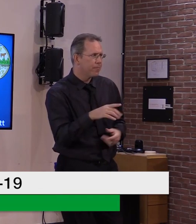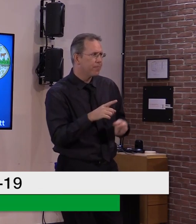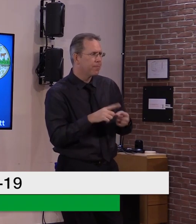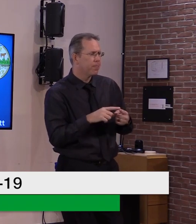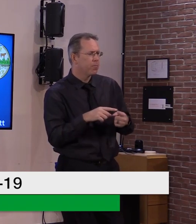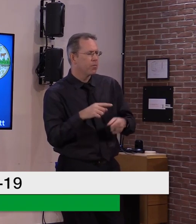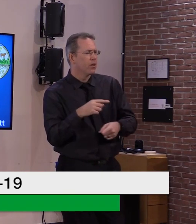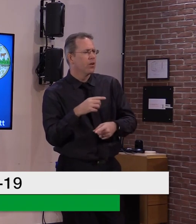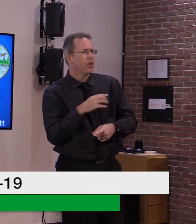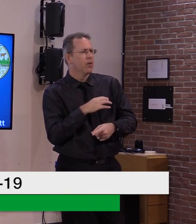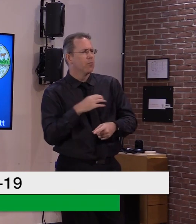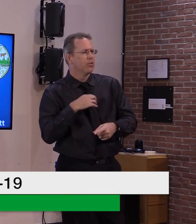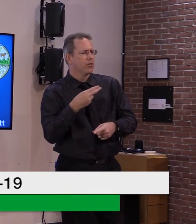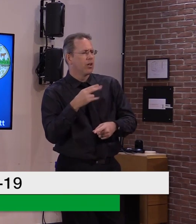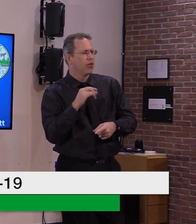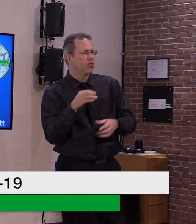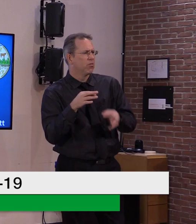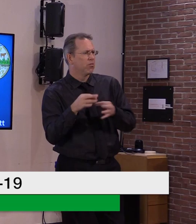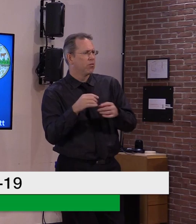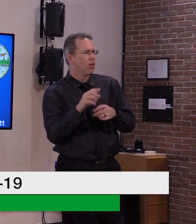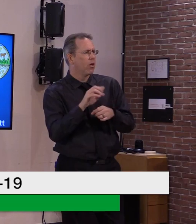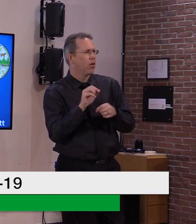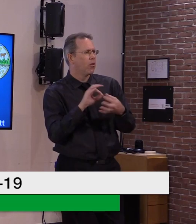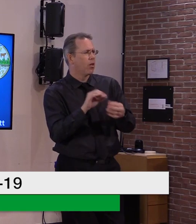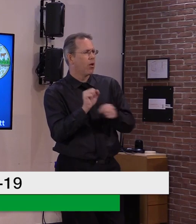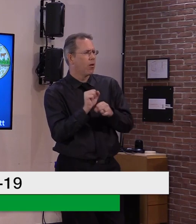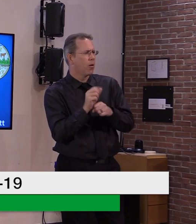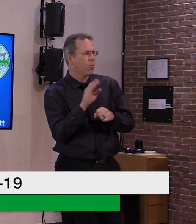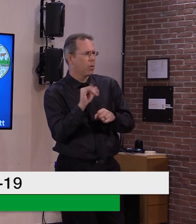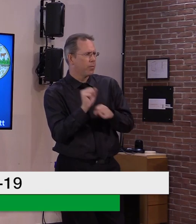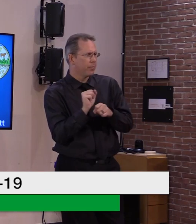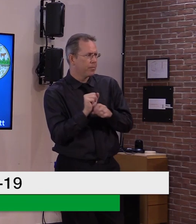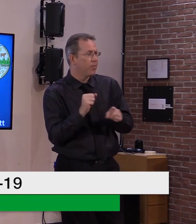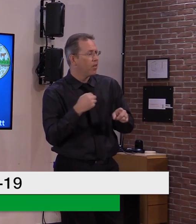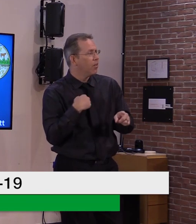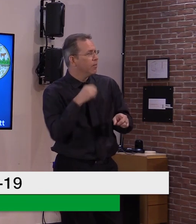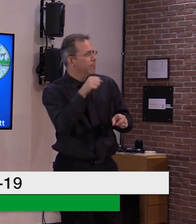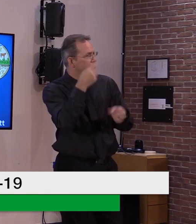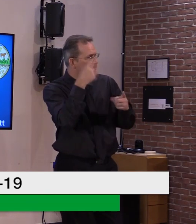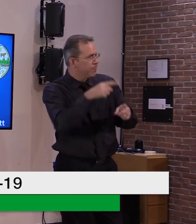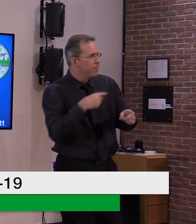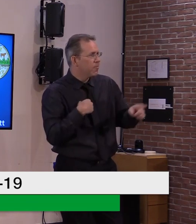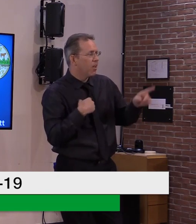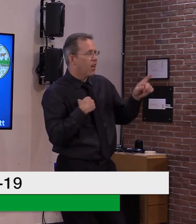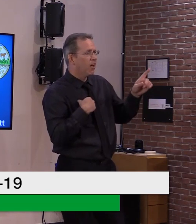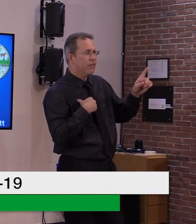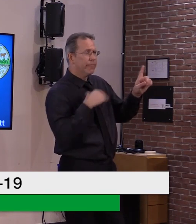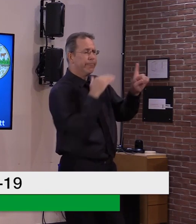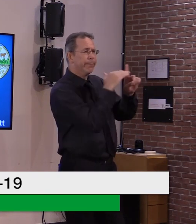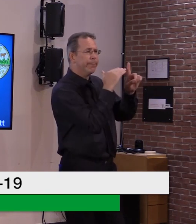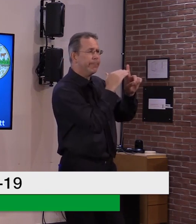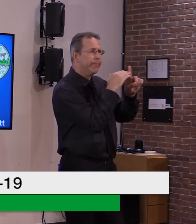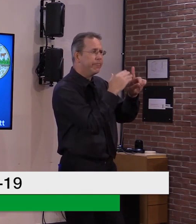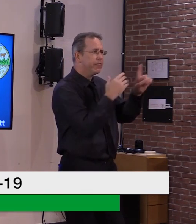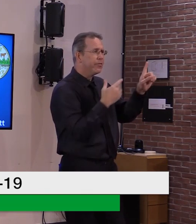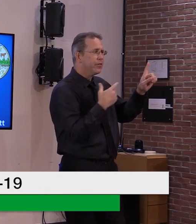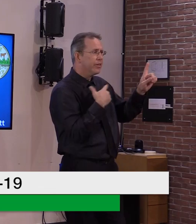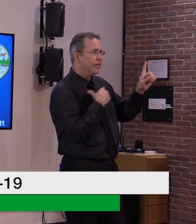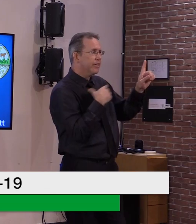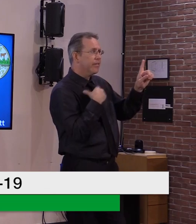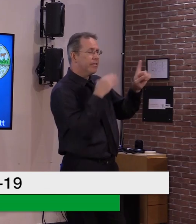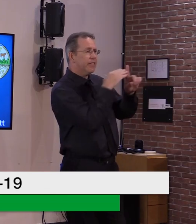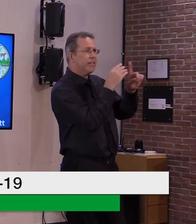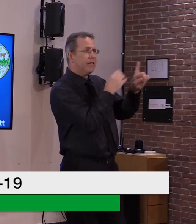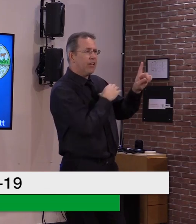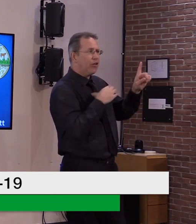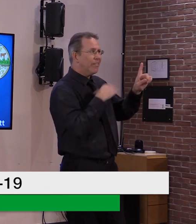we've reached out to the secretary of labor as well as our congressional delegation we're still continuing to do